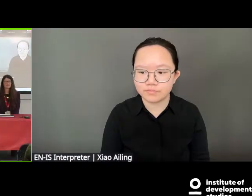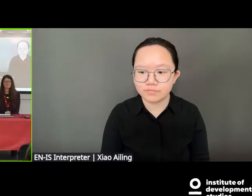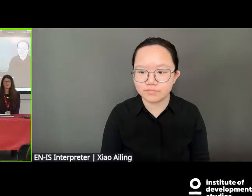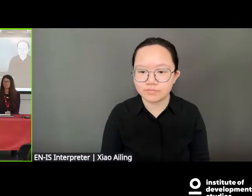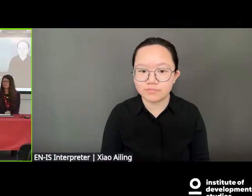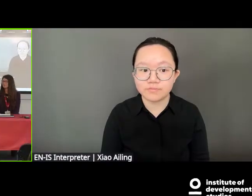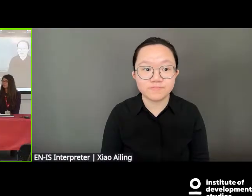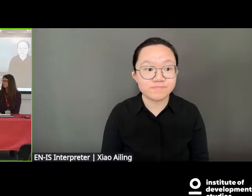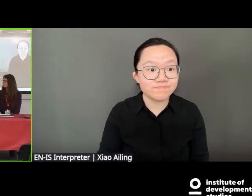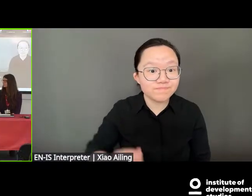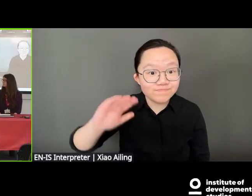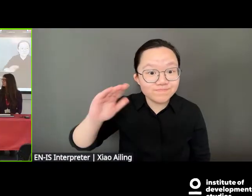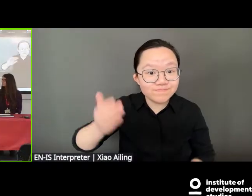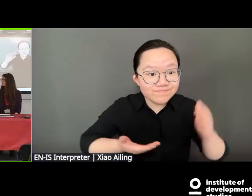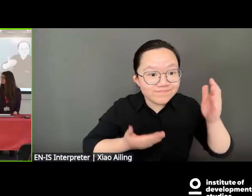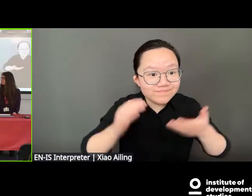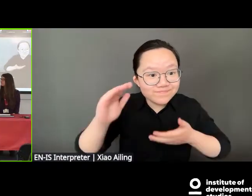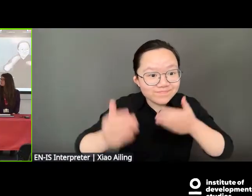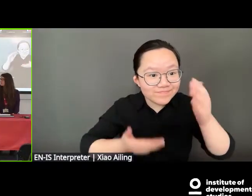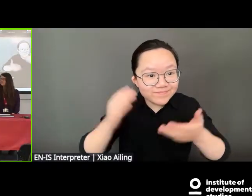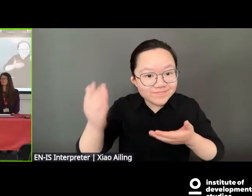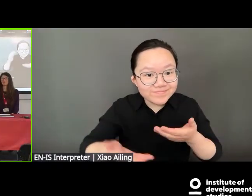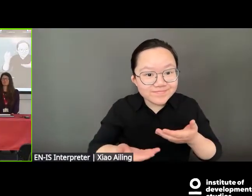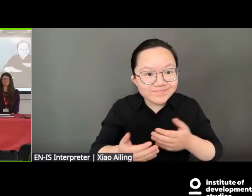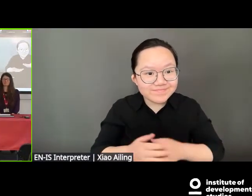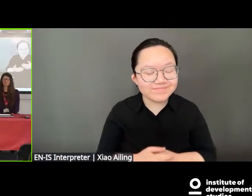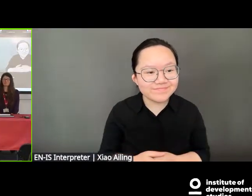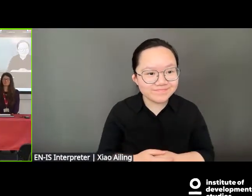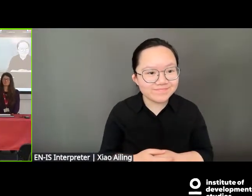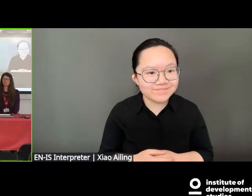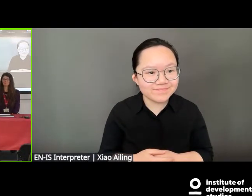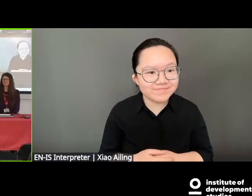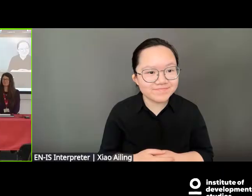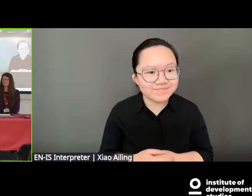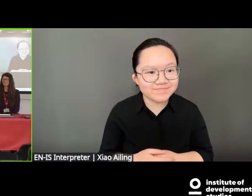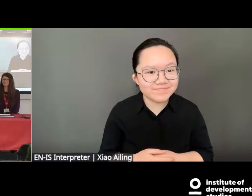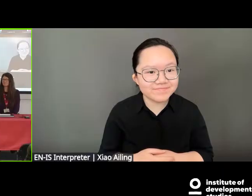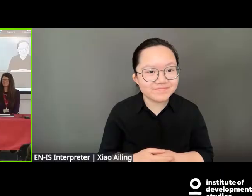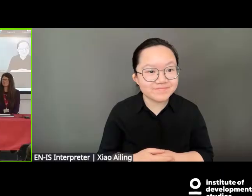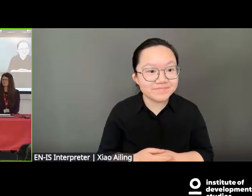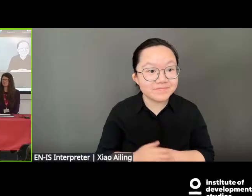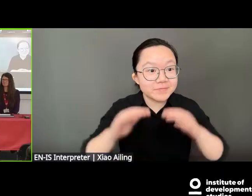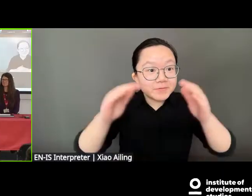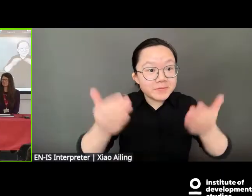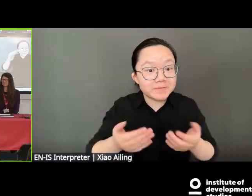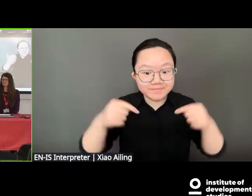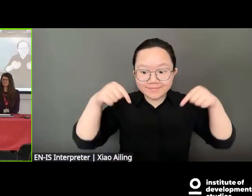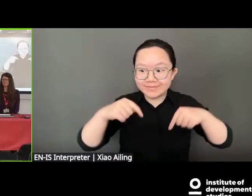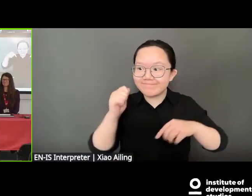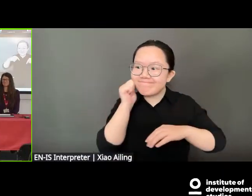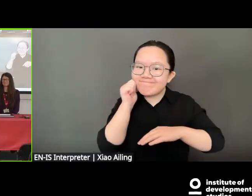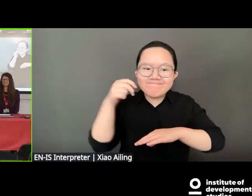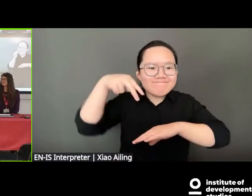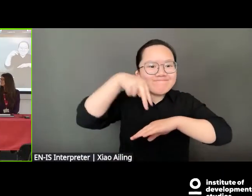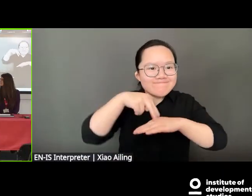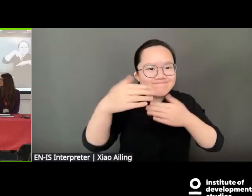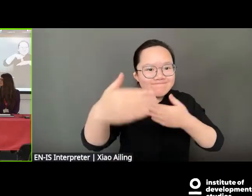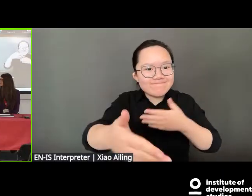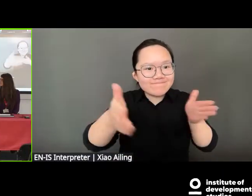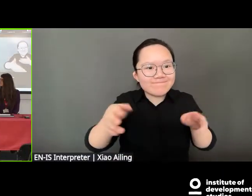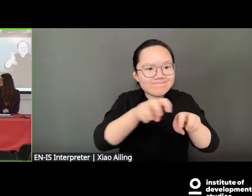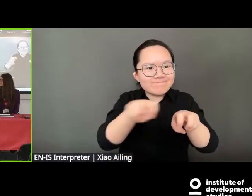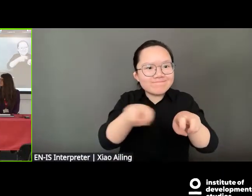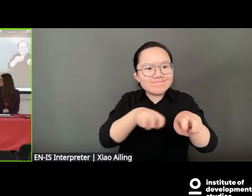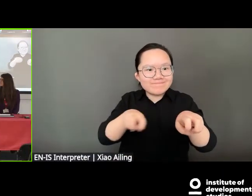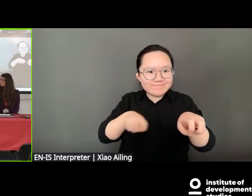So welcome, everyone. Welcome to those of you here at IDS. Welcome to